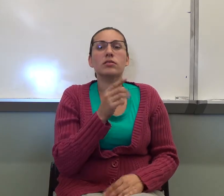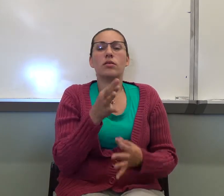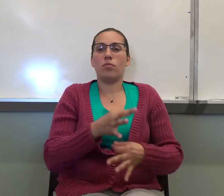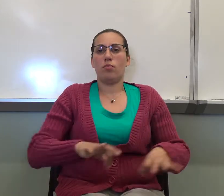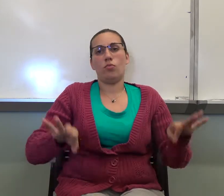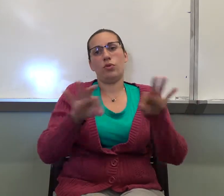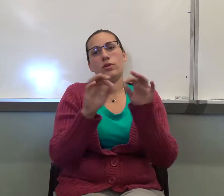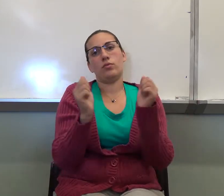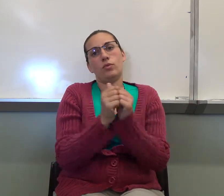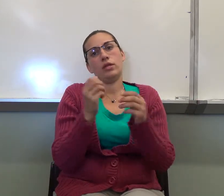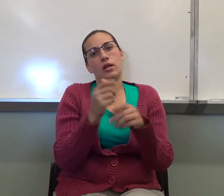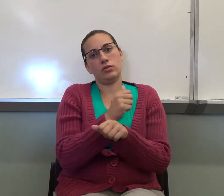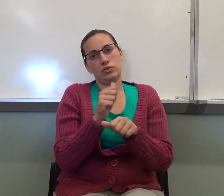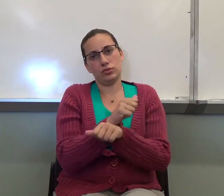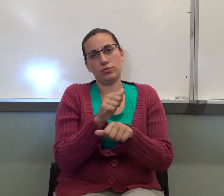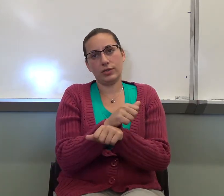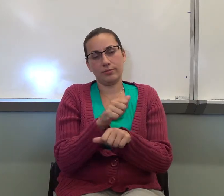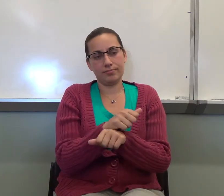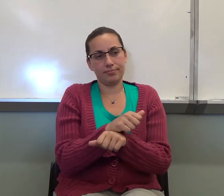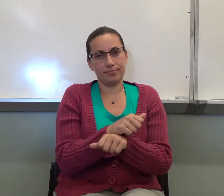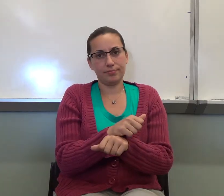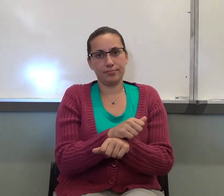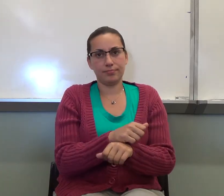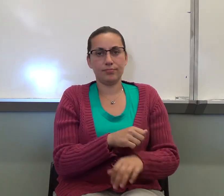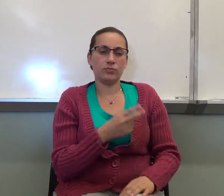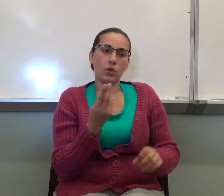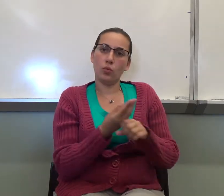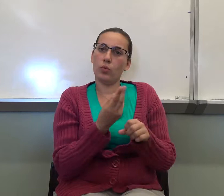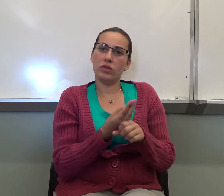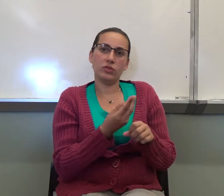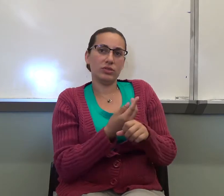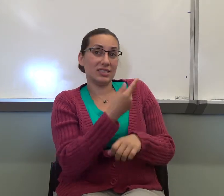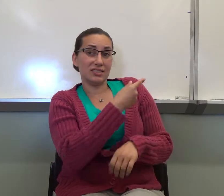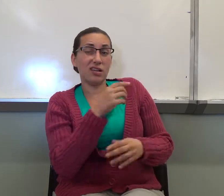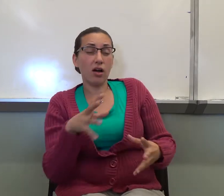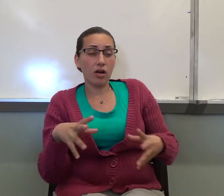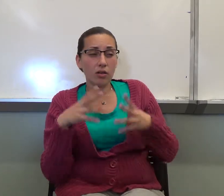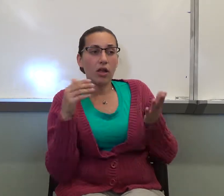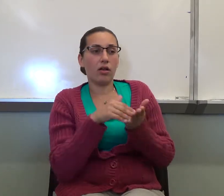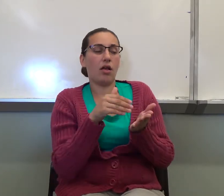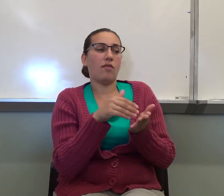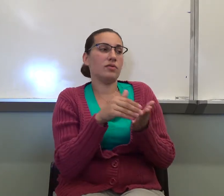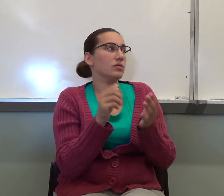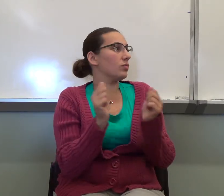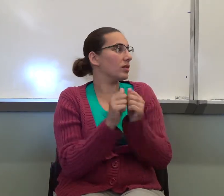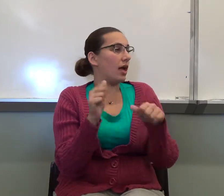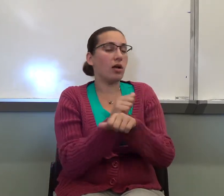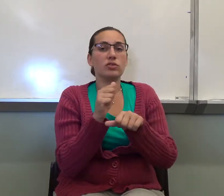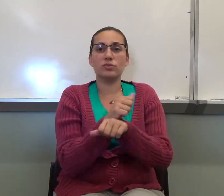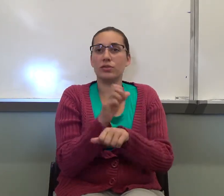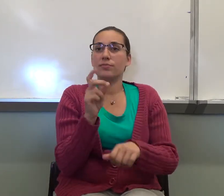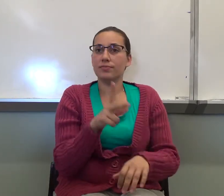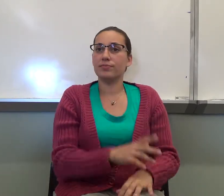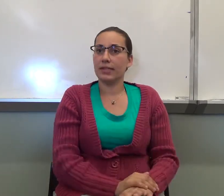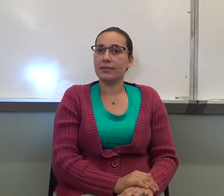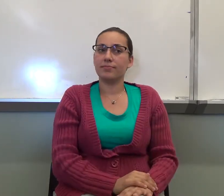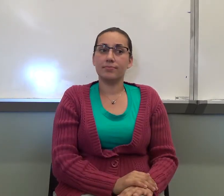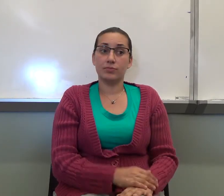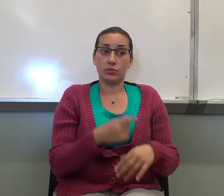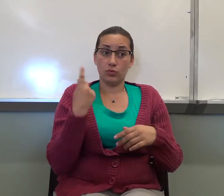big properties that we use throughout the entire Algebra 1 course. So what we want to do is play with it and put some